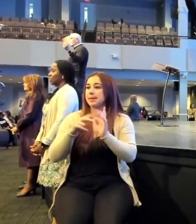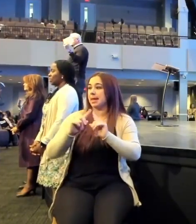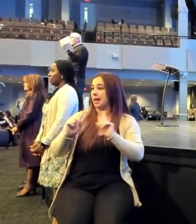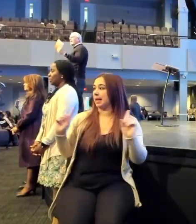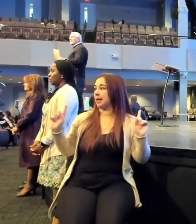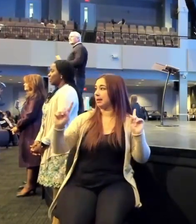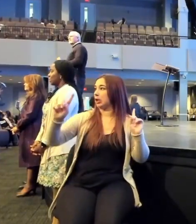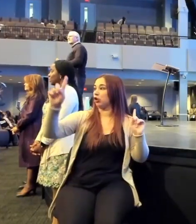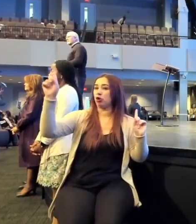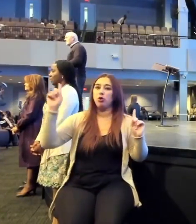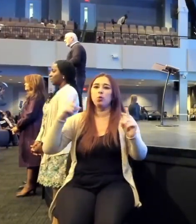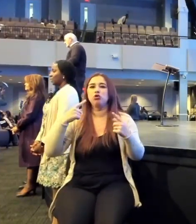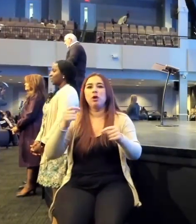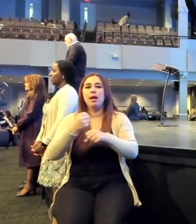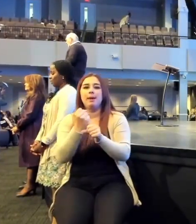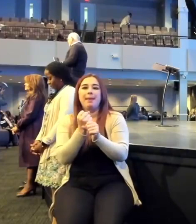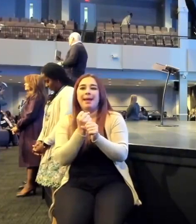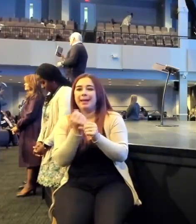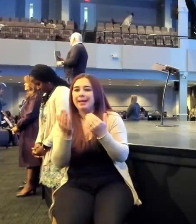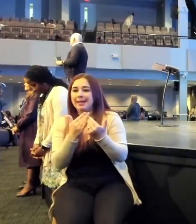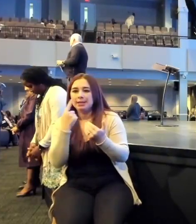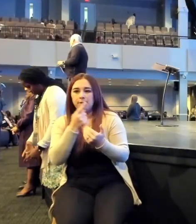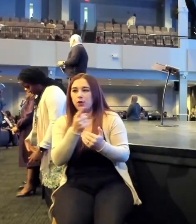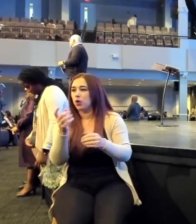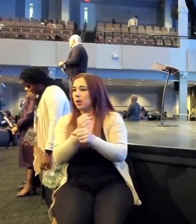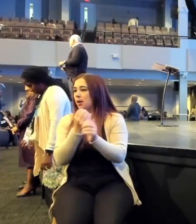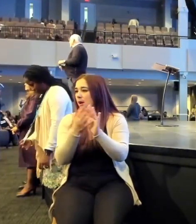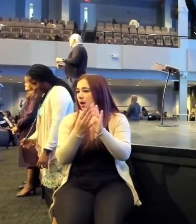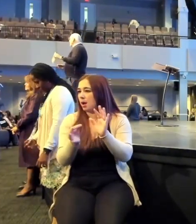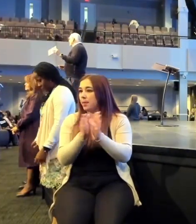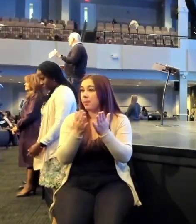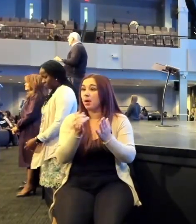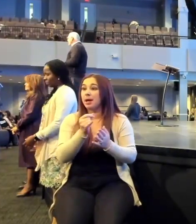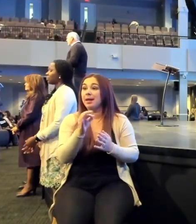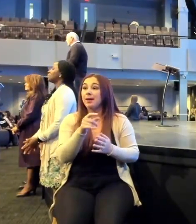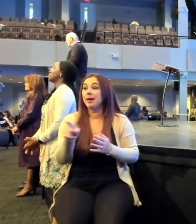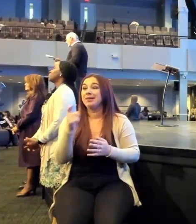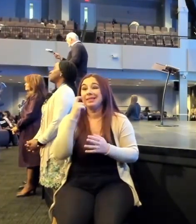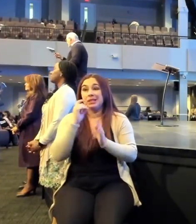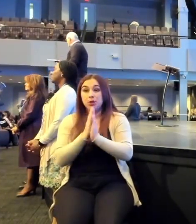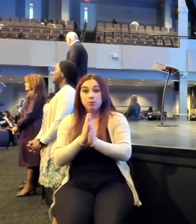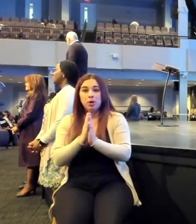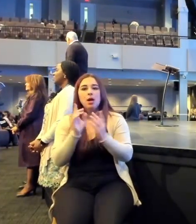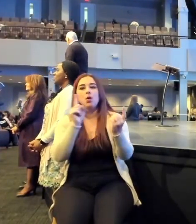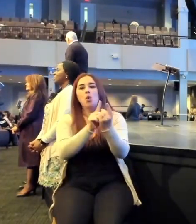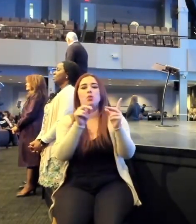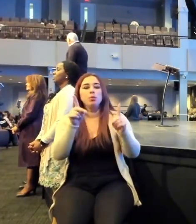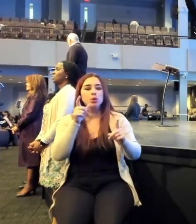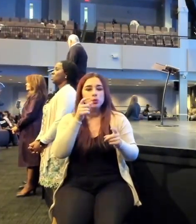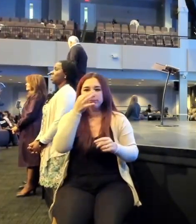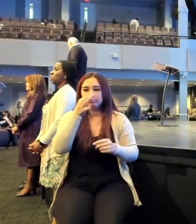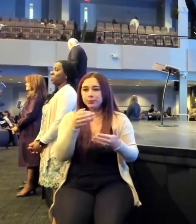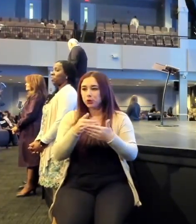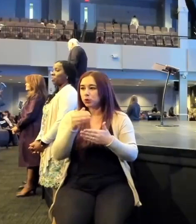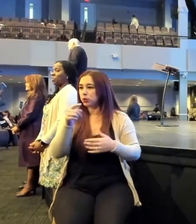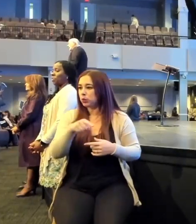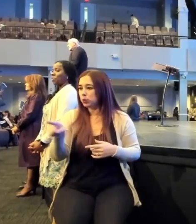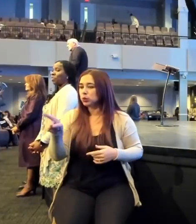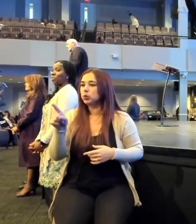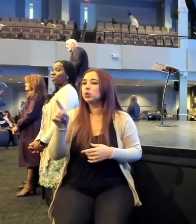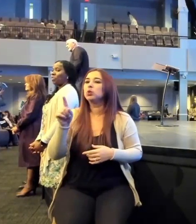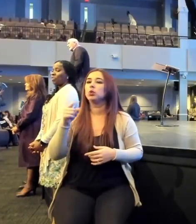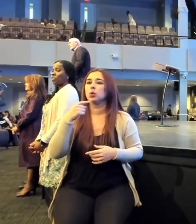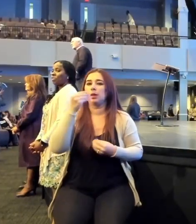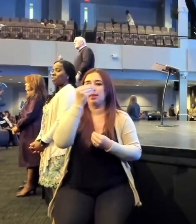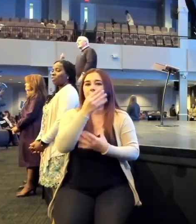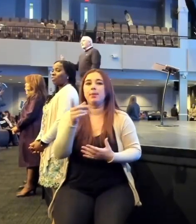holding it up. We try to make it as easy as possible for you to get a copy of it. So if you prayed that prayer, find the person closest to you. Walk up and say, hey, I prayed with the